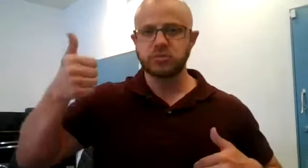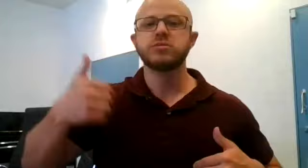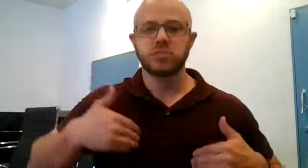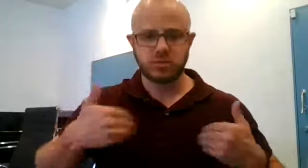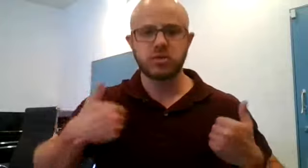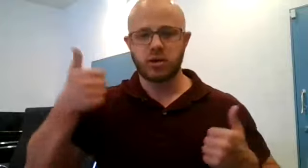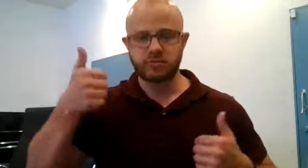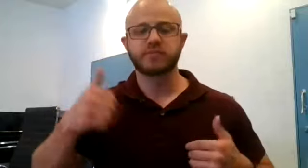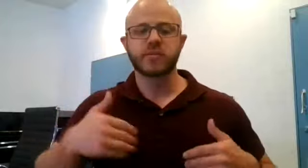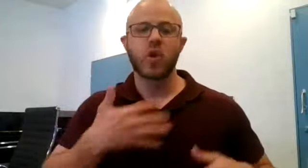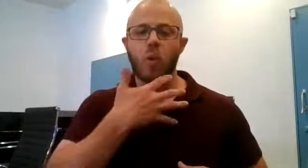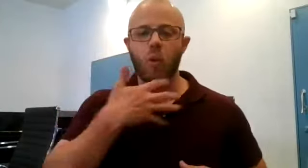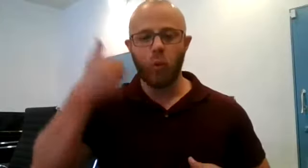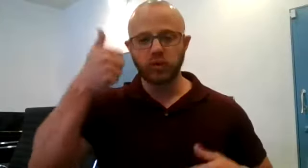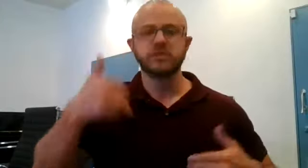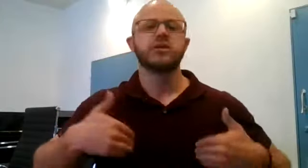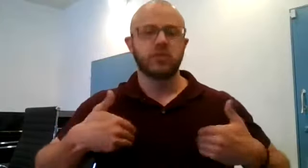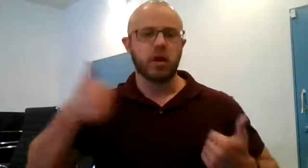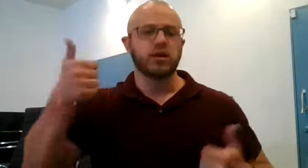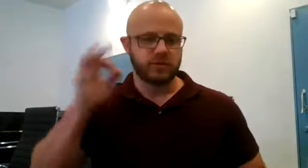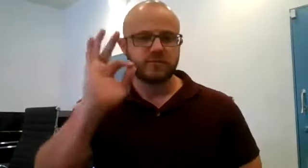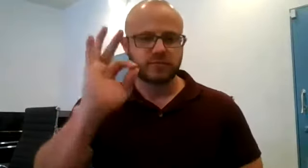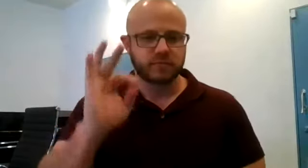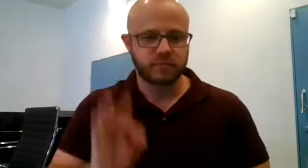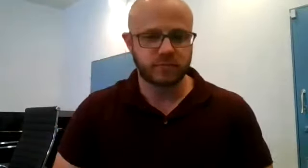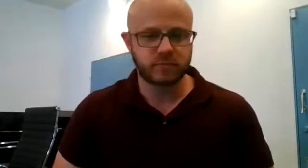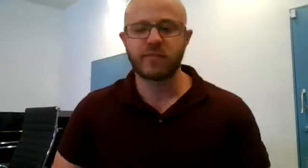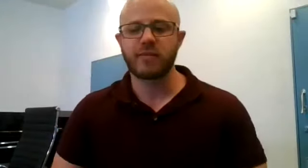EST ending for English. Youngest, oldest, youngest.